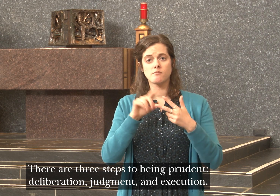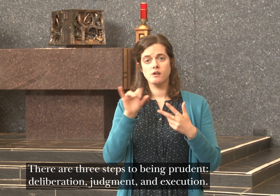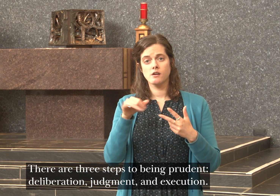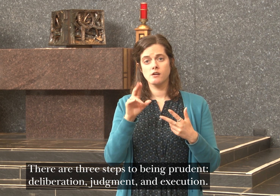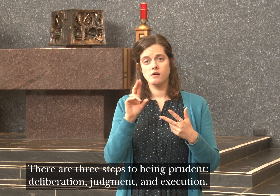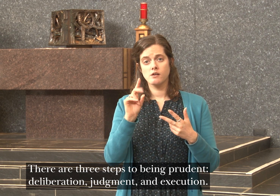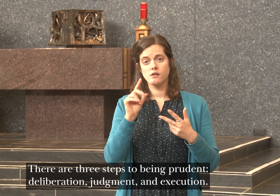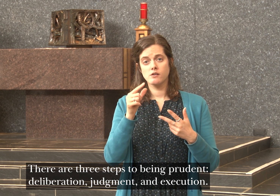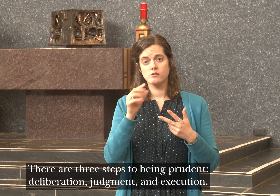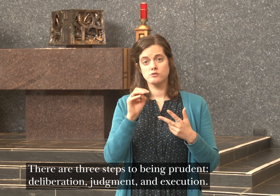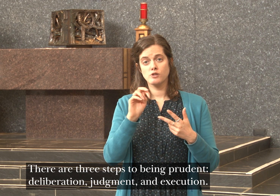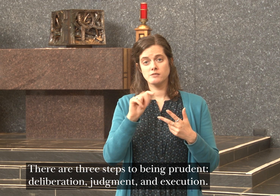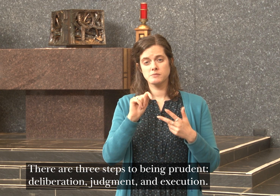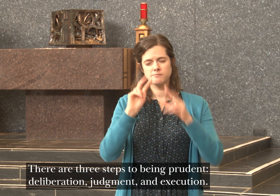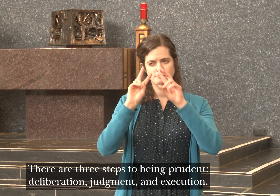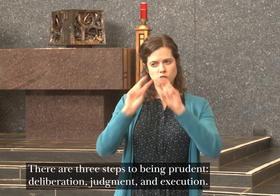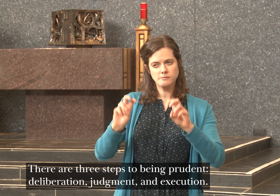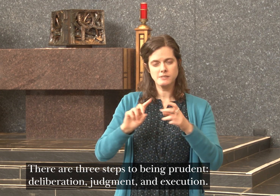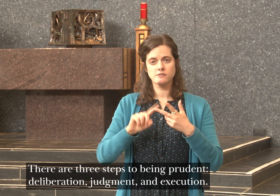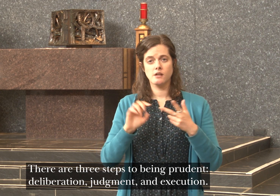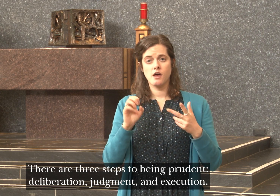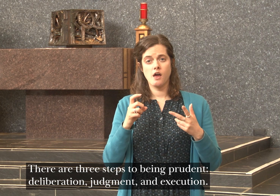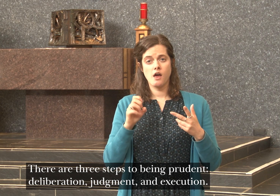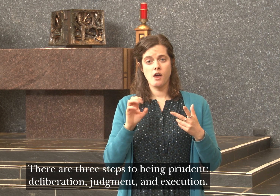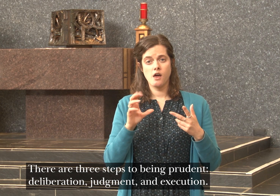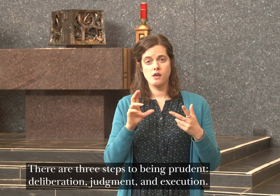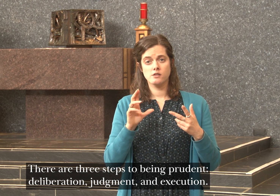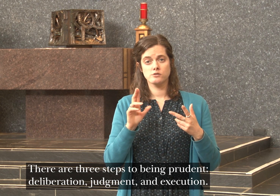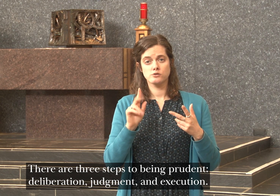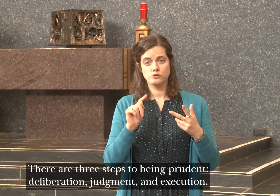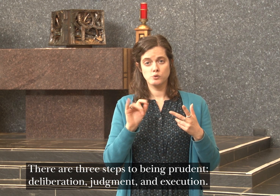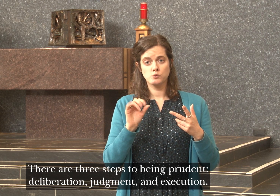judgment, and execution.